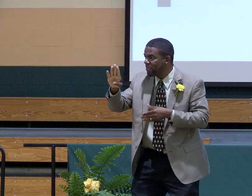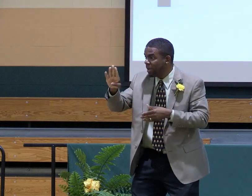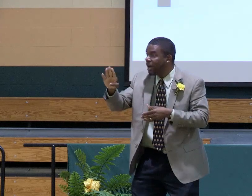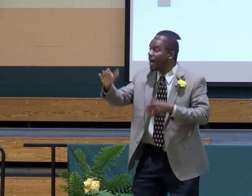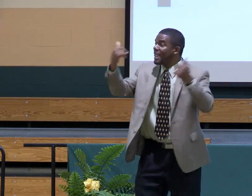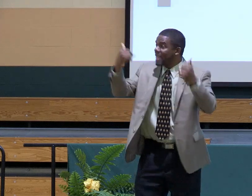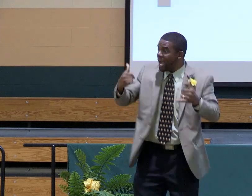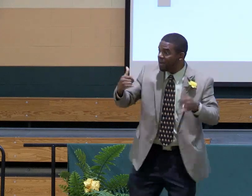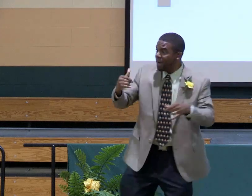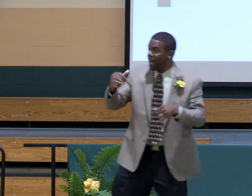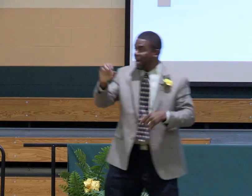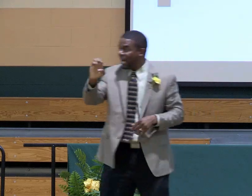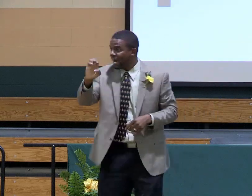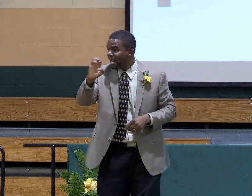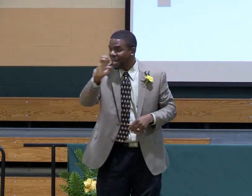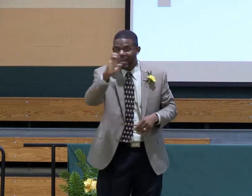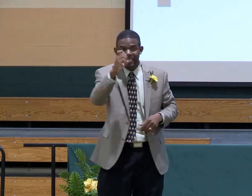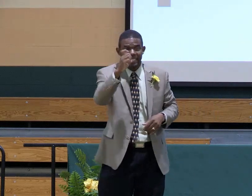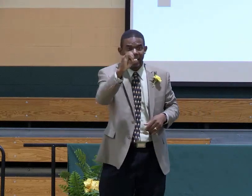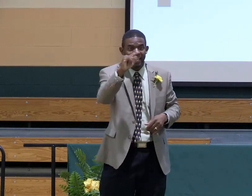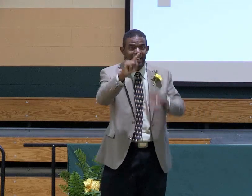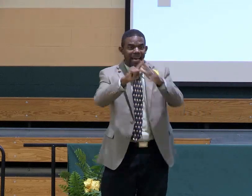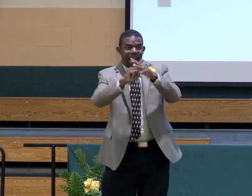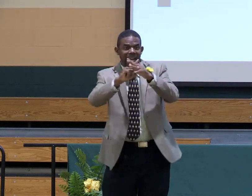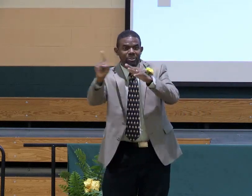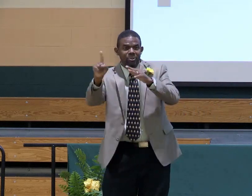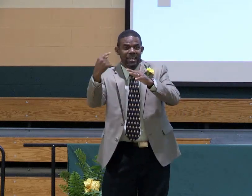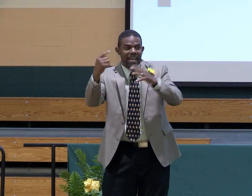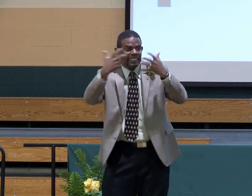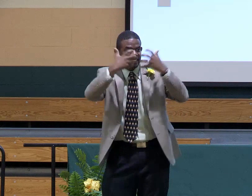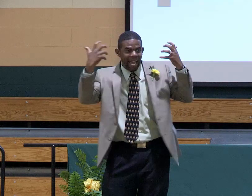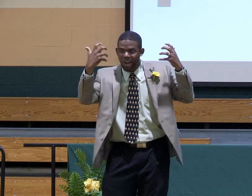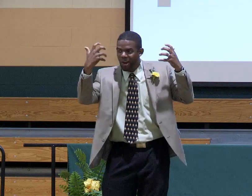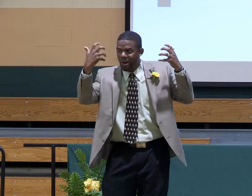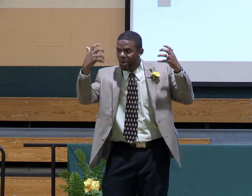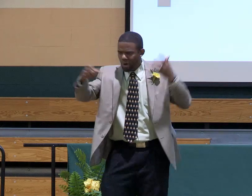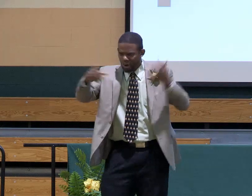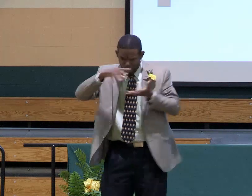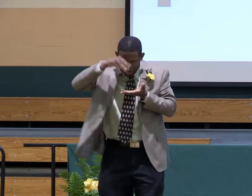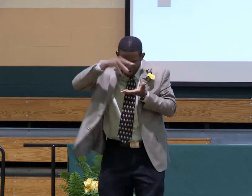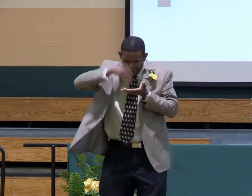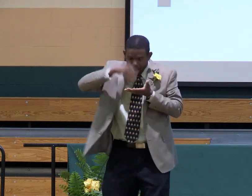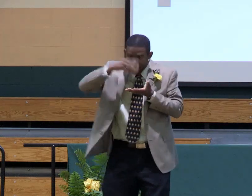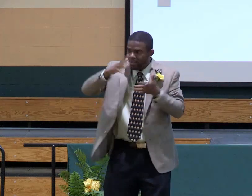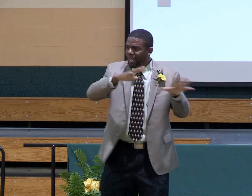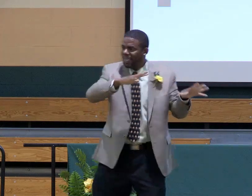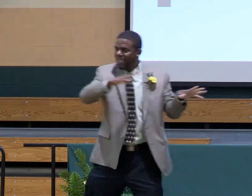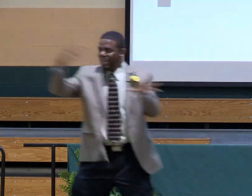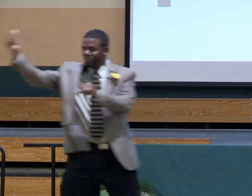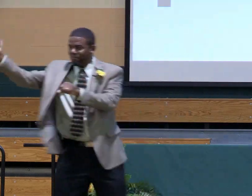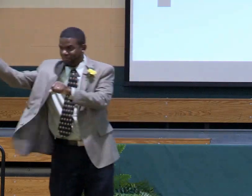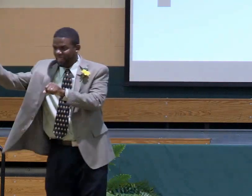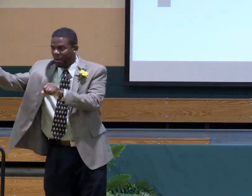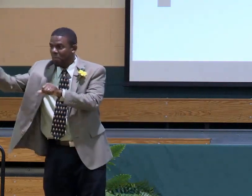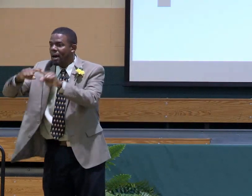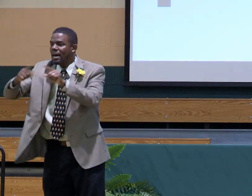So you've entered a cub, but look at the second half. Exit the tiger. You've learned and you're ready to